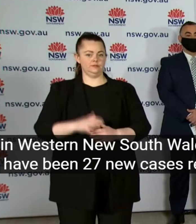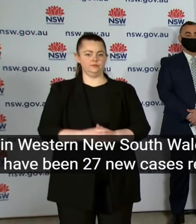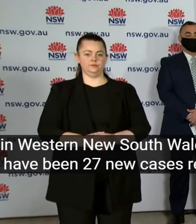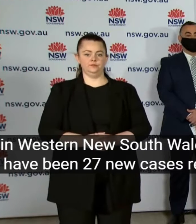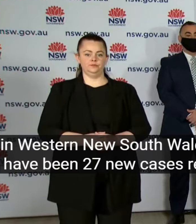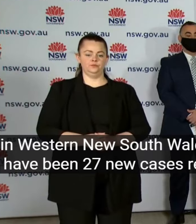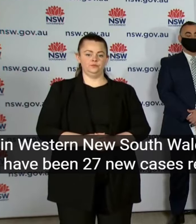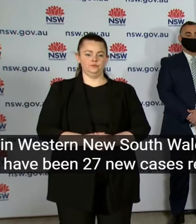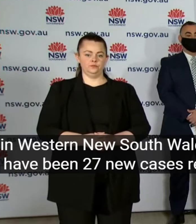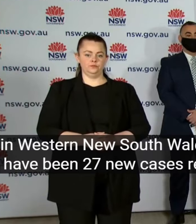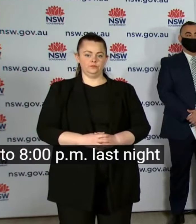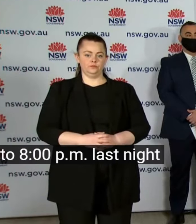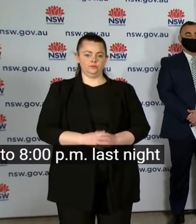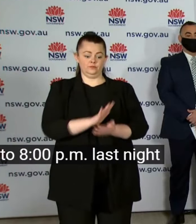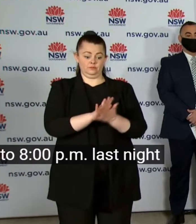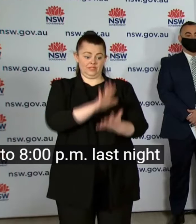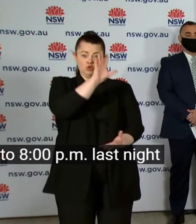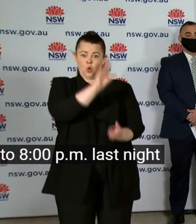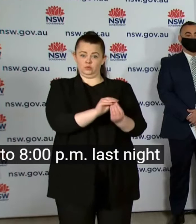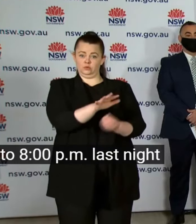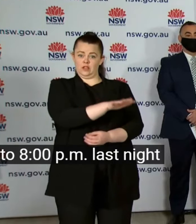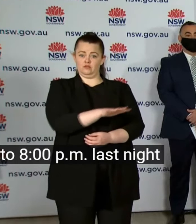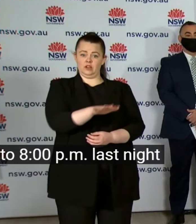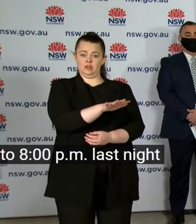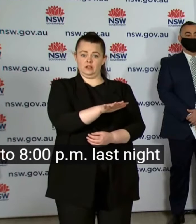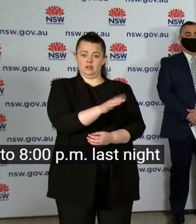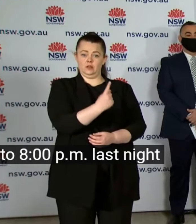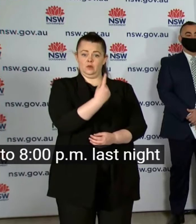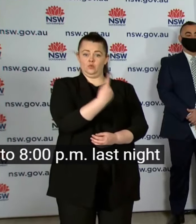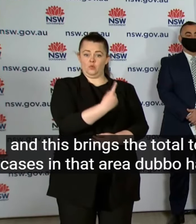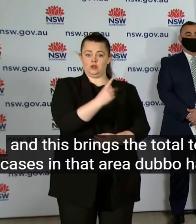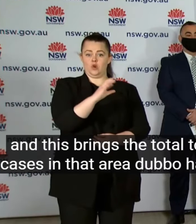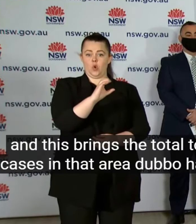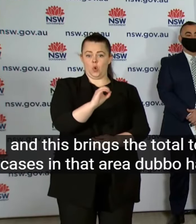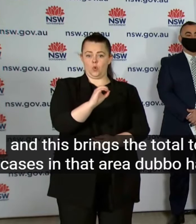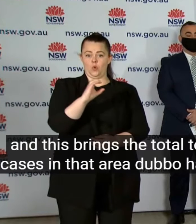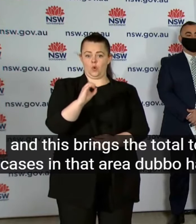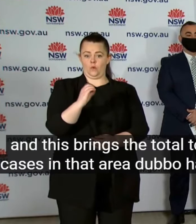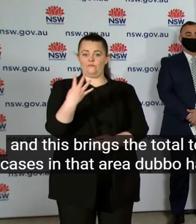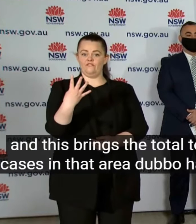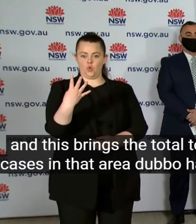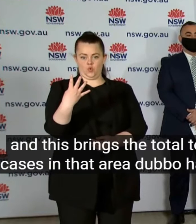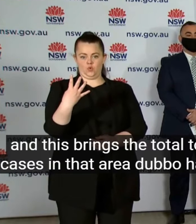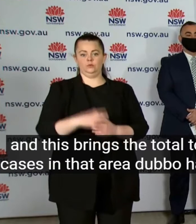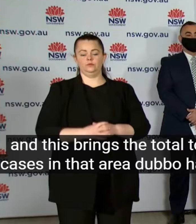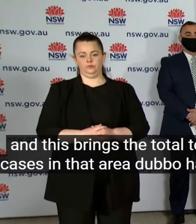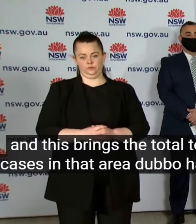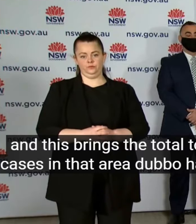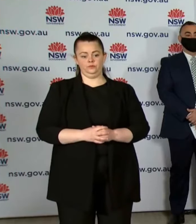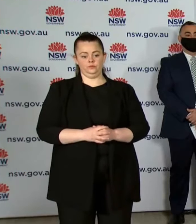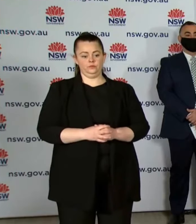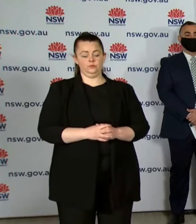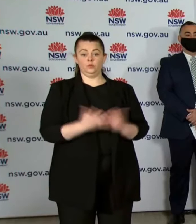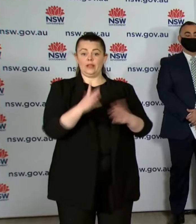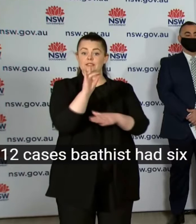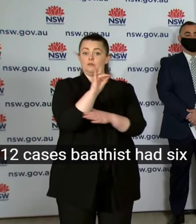night. This brings the total to 1,004 cases in that area. Dubbo had